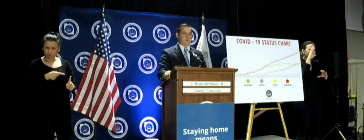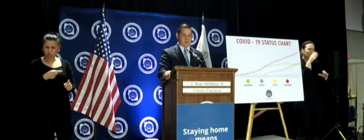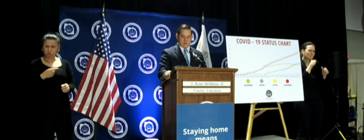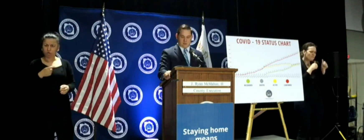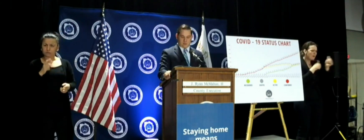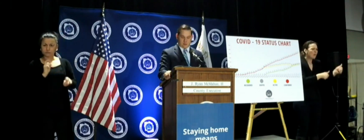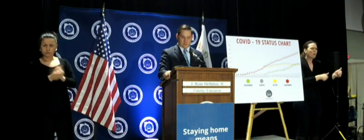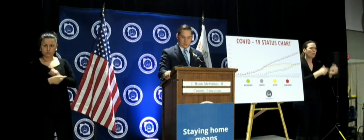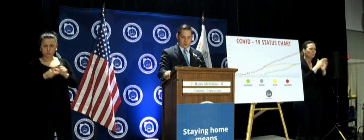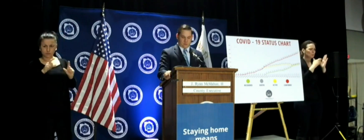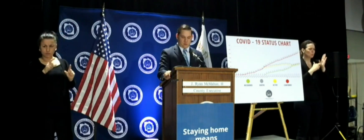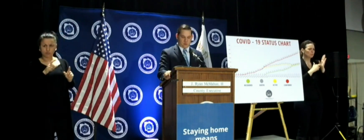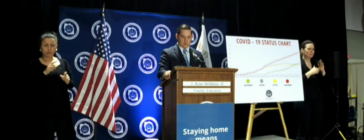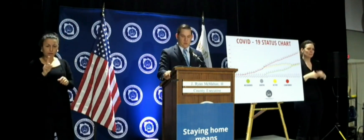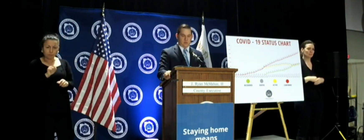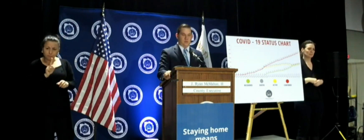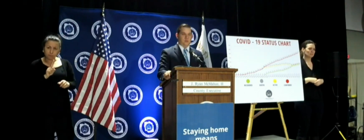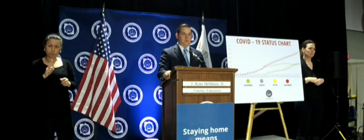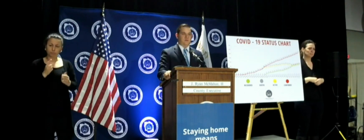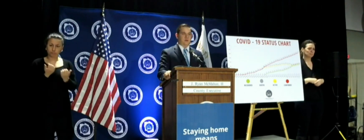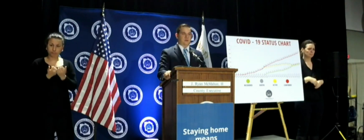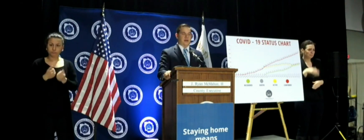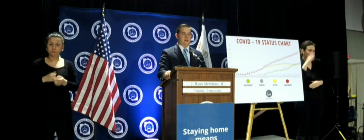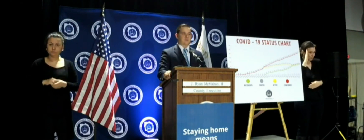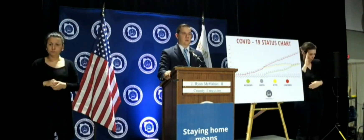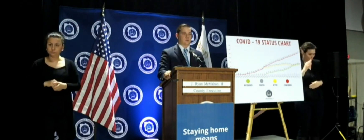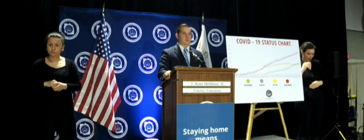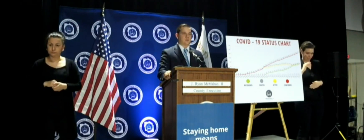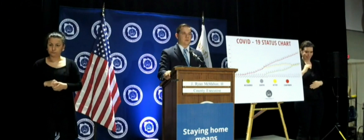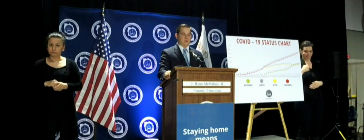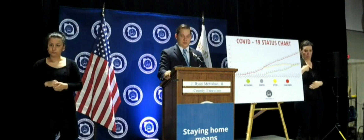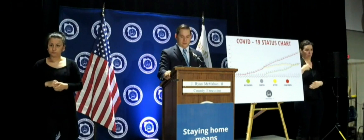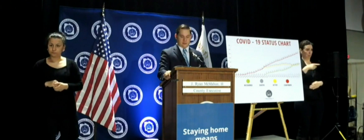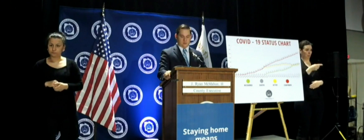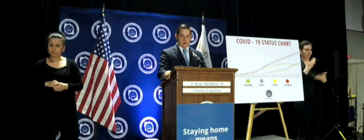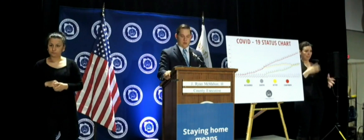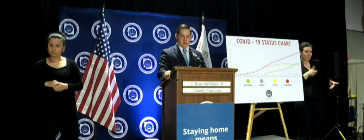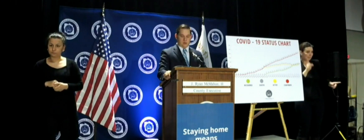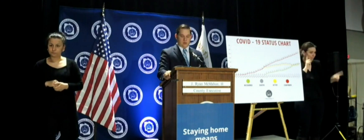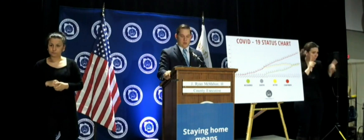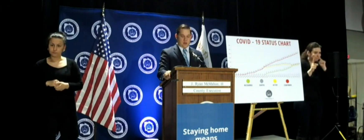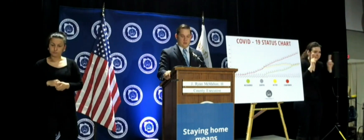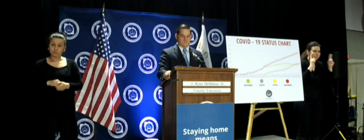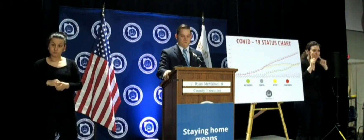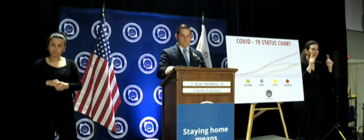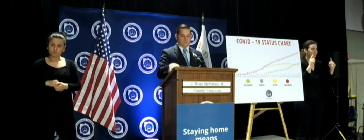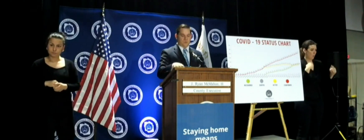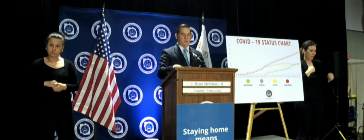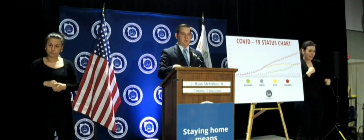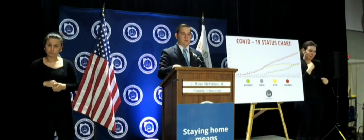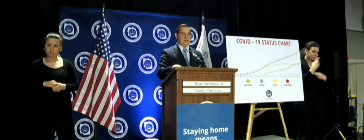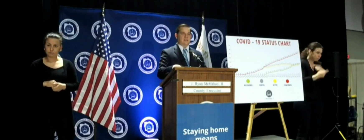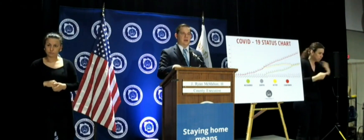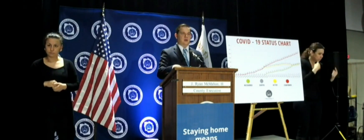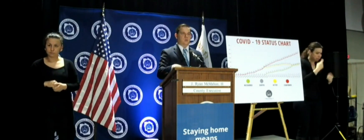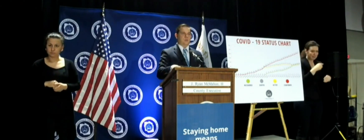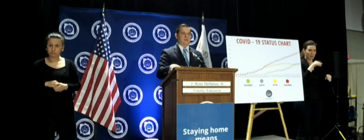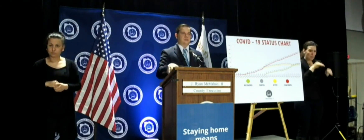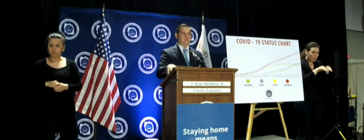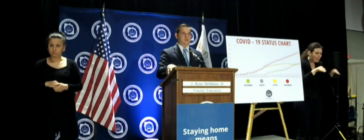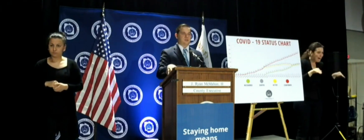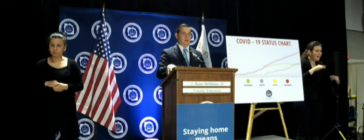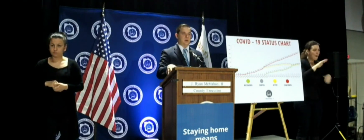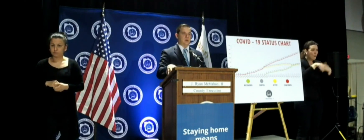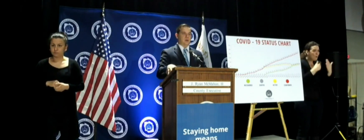that from us. I think you hear that from the governor, and the federal task force is hopefully looking at data as well. And that's how we